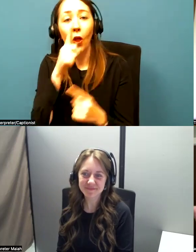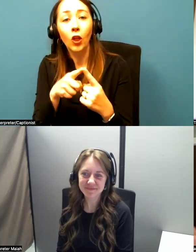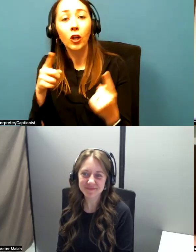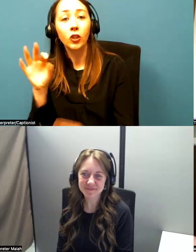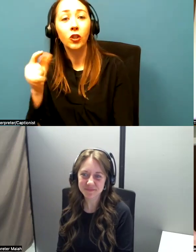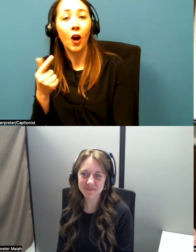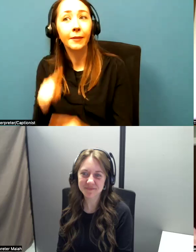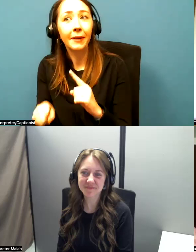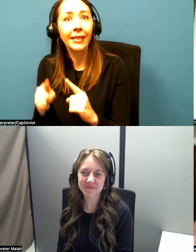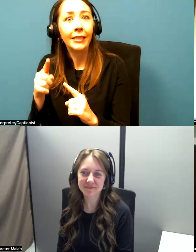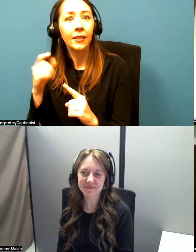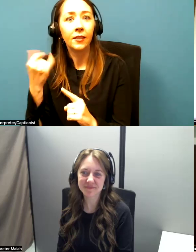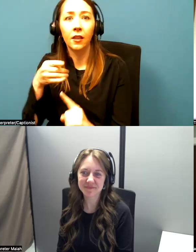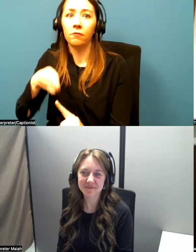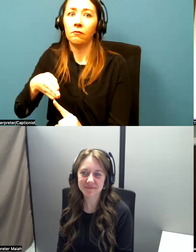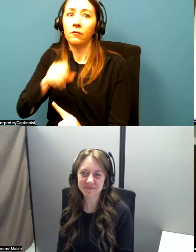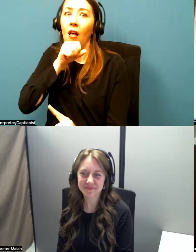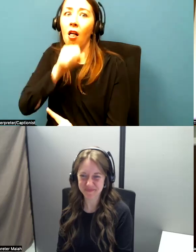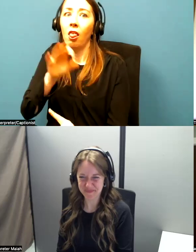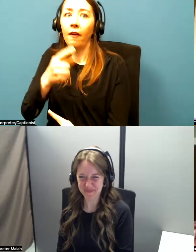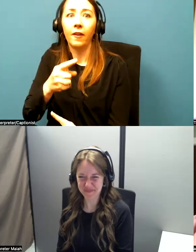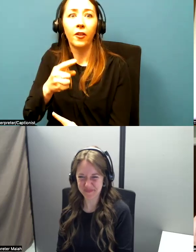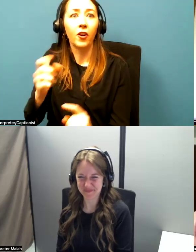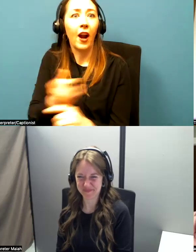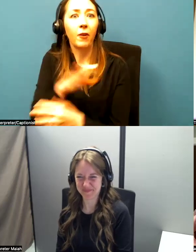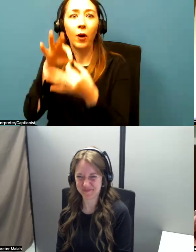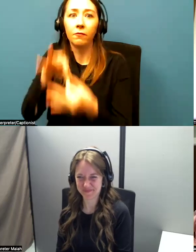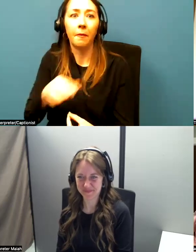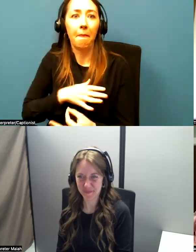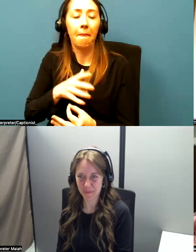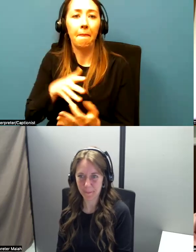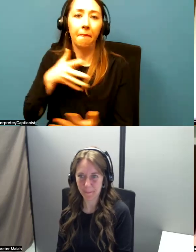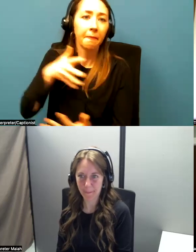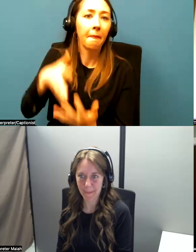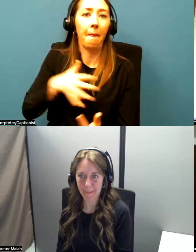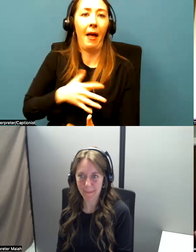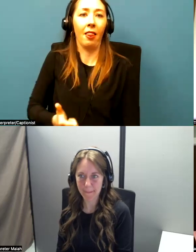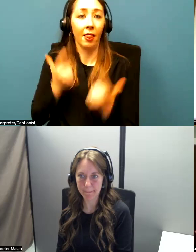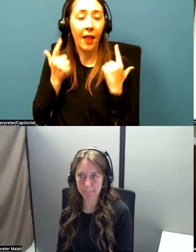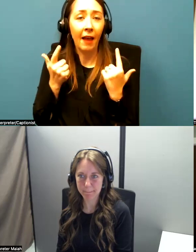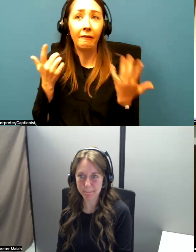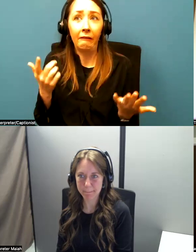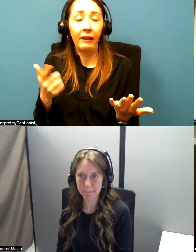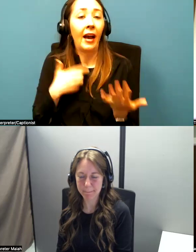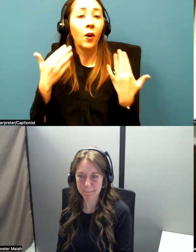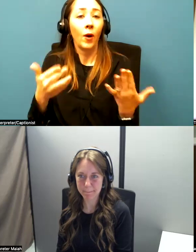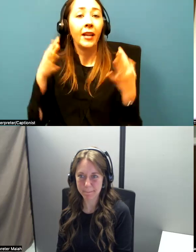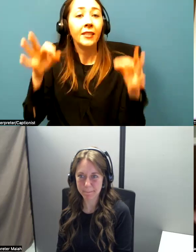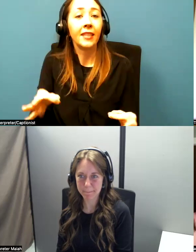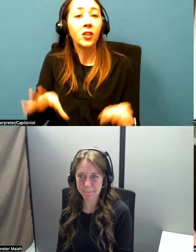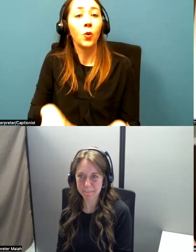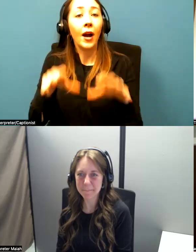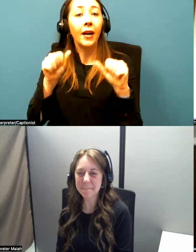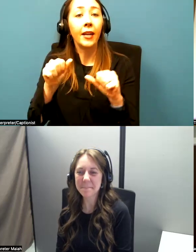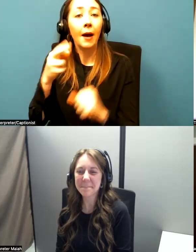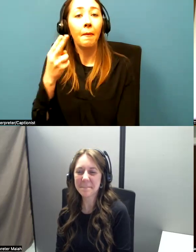and yet I can't get rid of dogs. They're everywhere in my life. And then somehow I ended up adopting a husky, and now my entire house